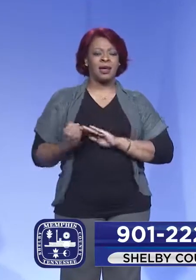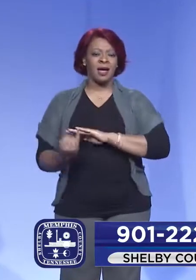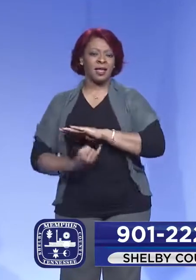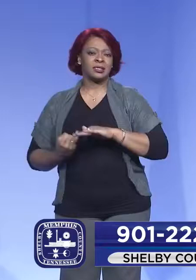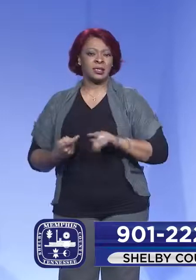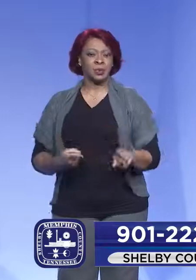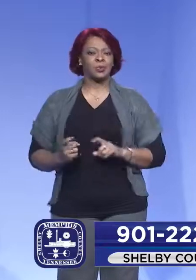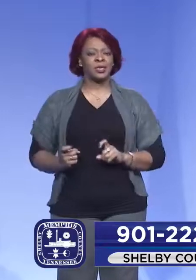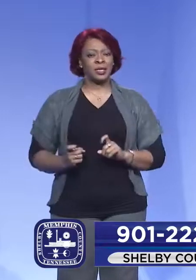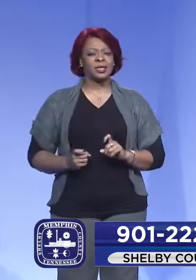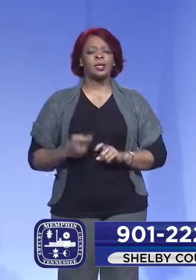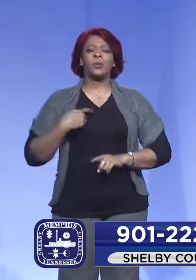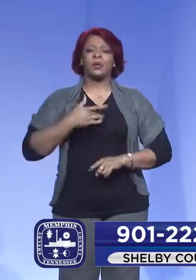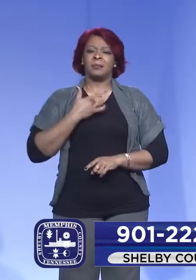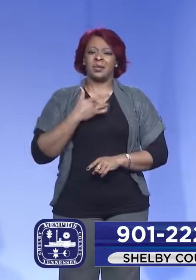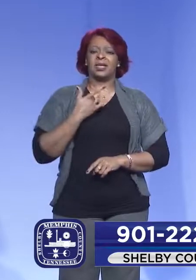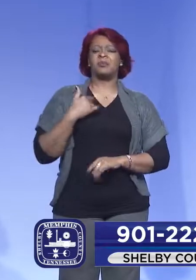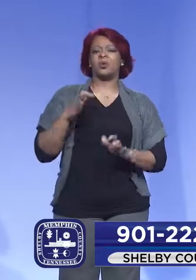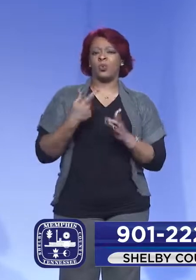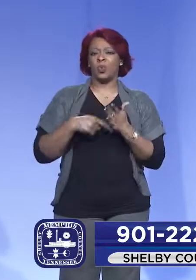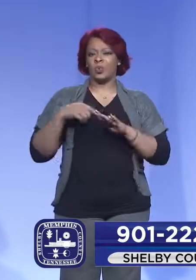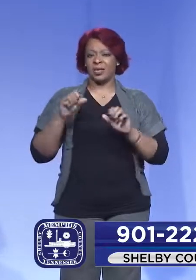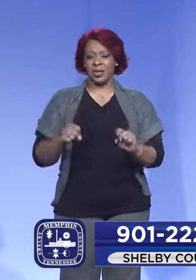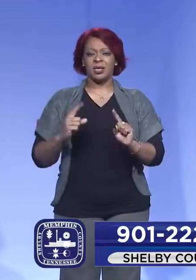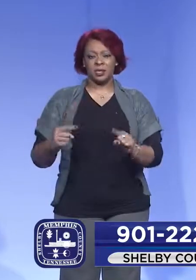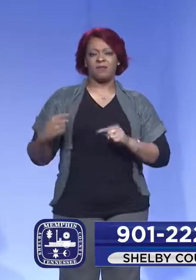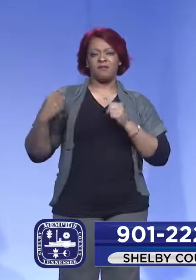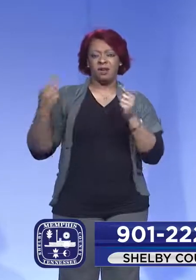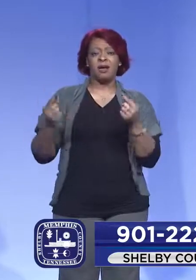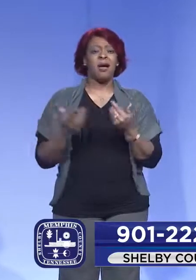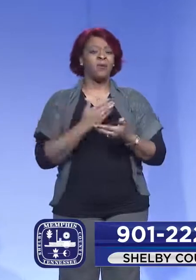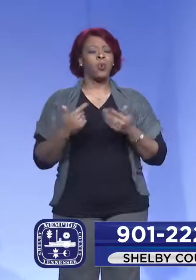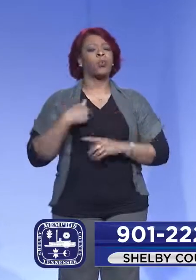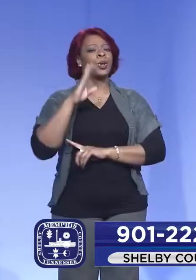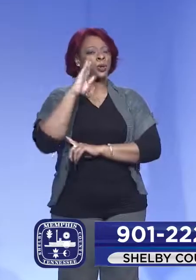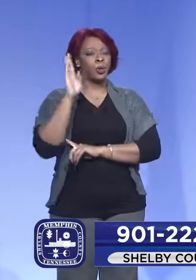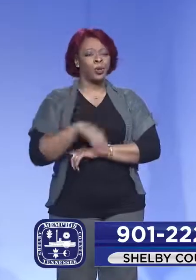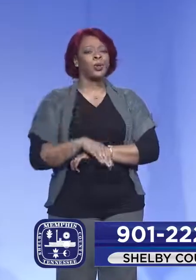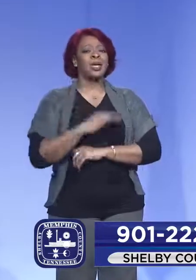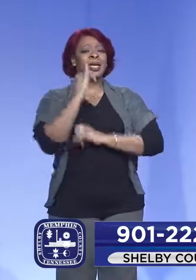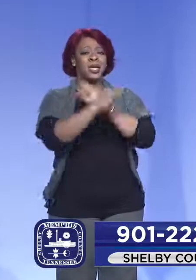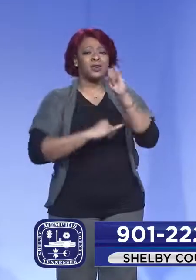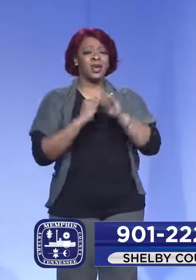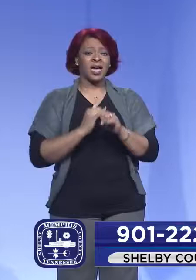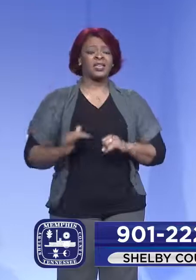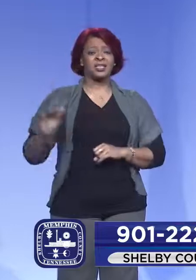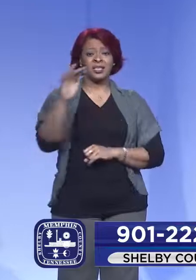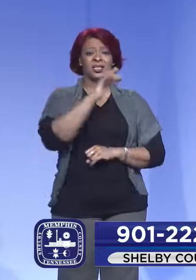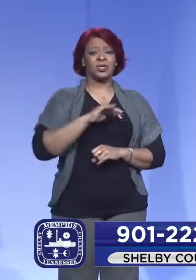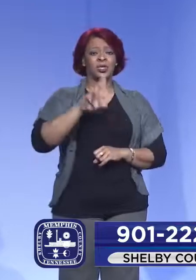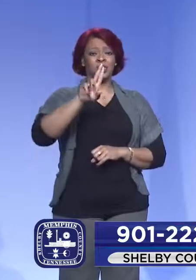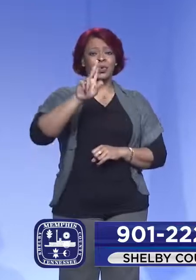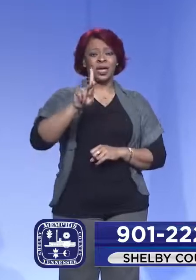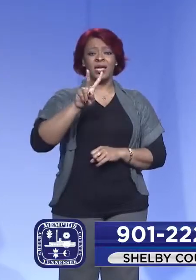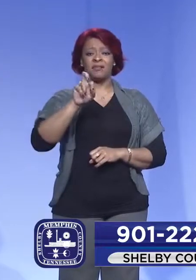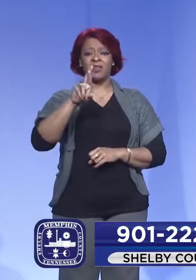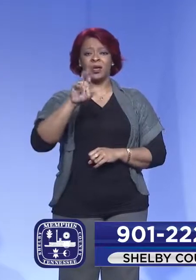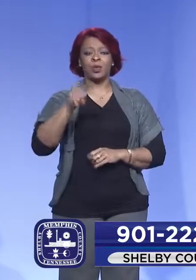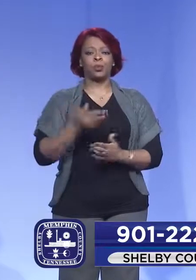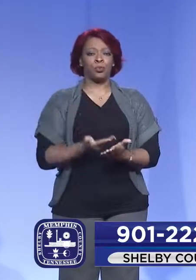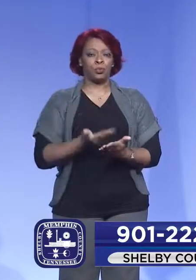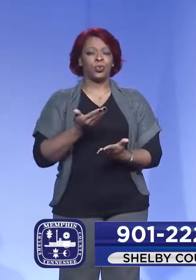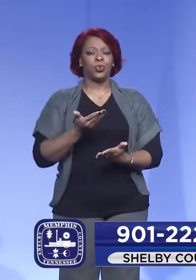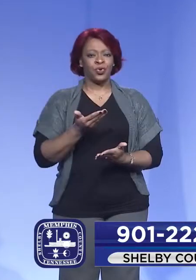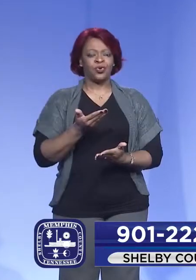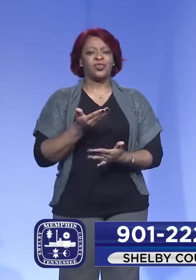quickly. We believe we've done what we can thus far. However, we do know that internationally the UK variant has proven